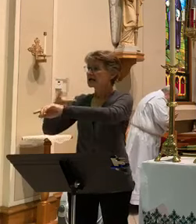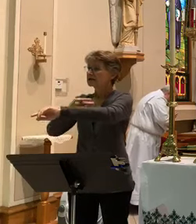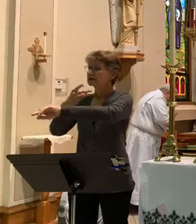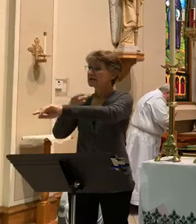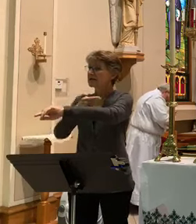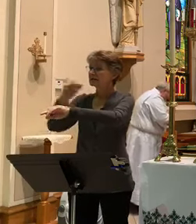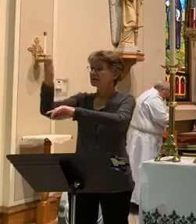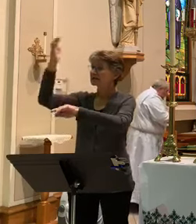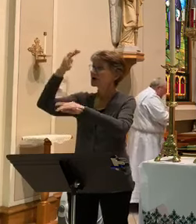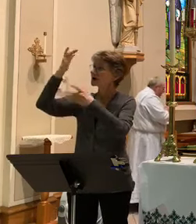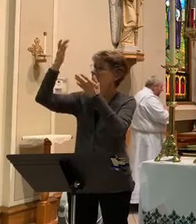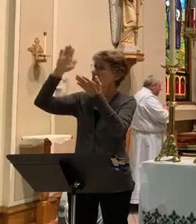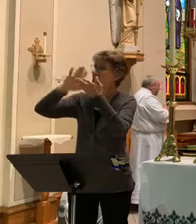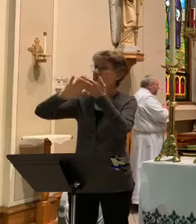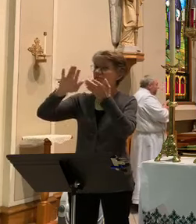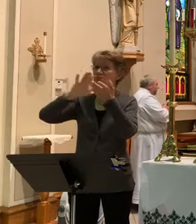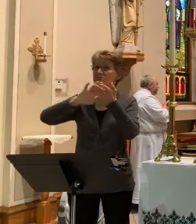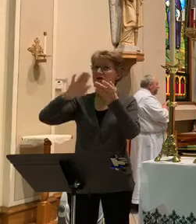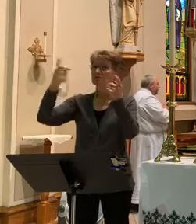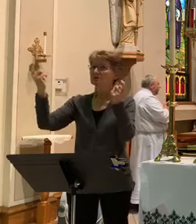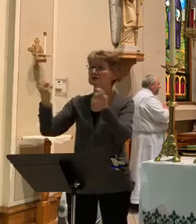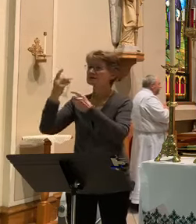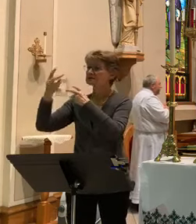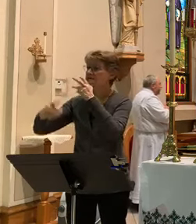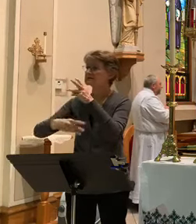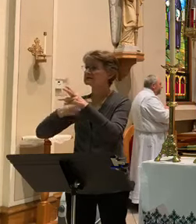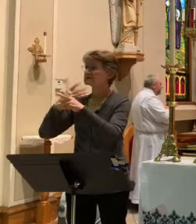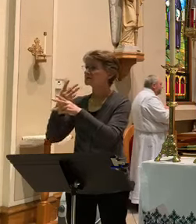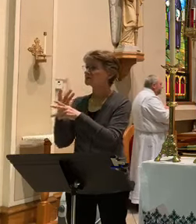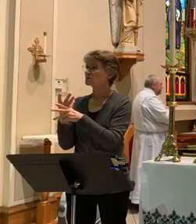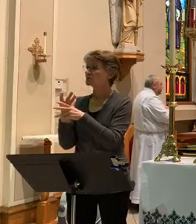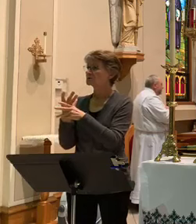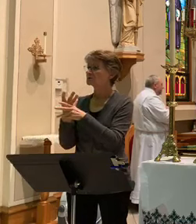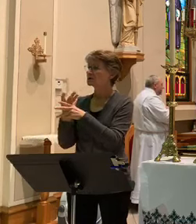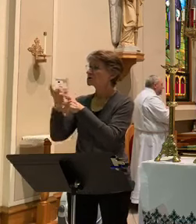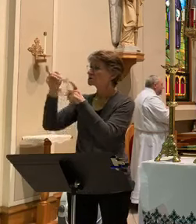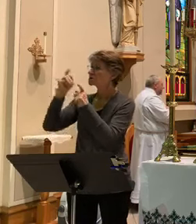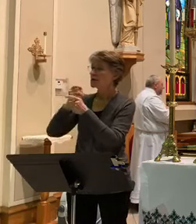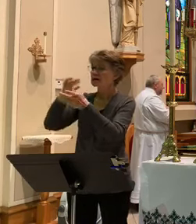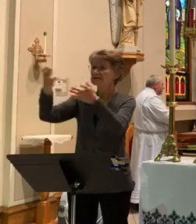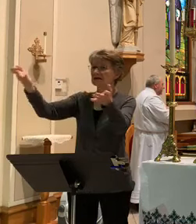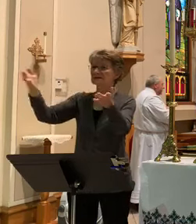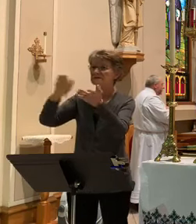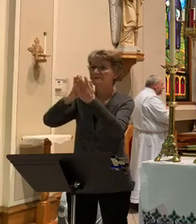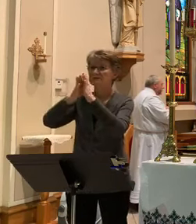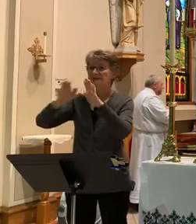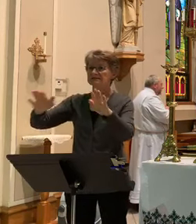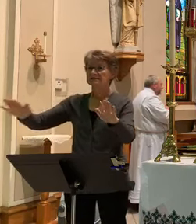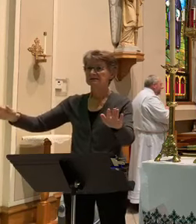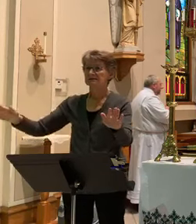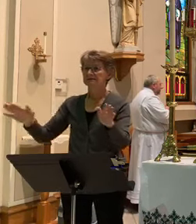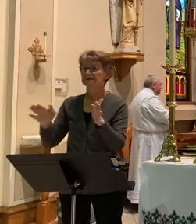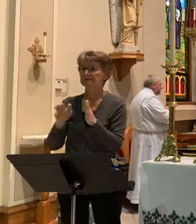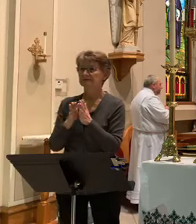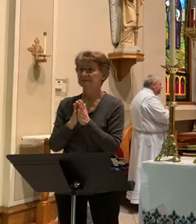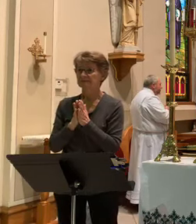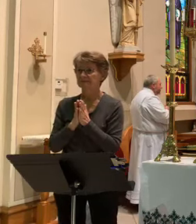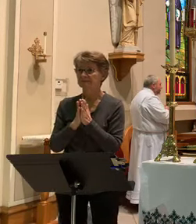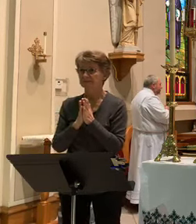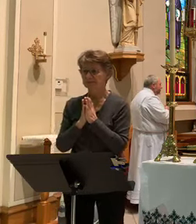us. Lamb of God, you take away the sins of the world, grant us peace.